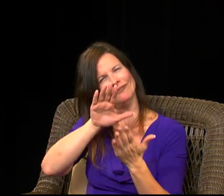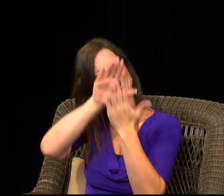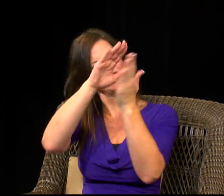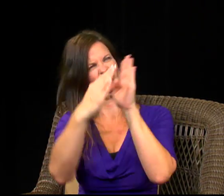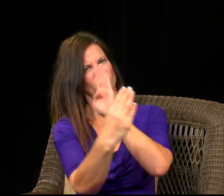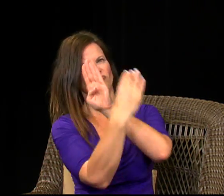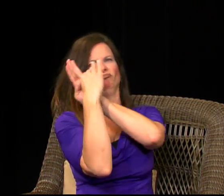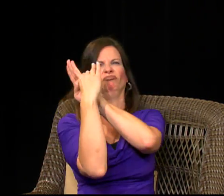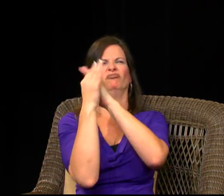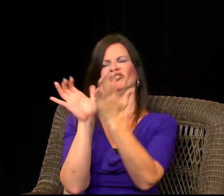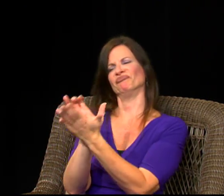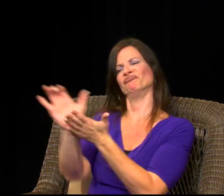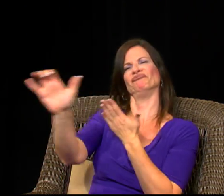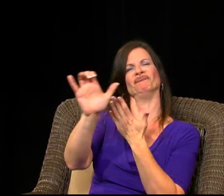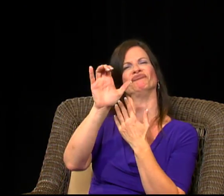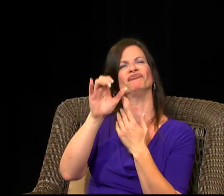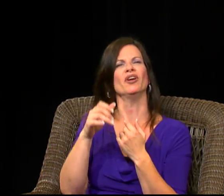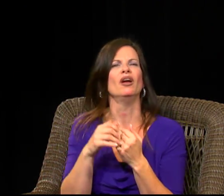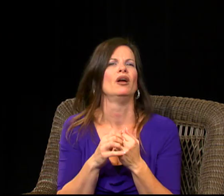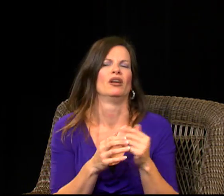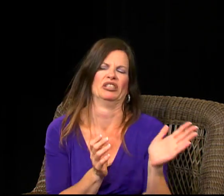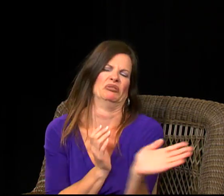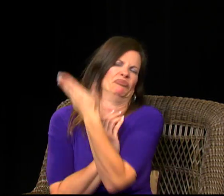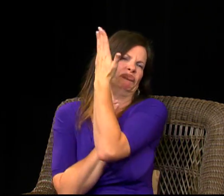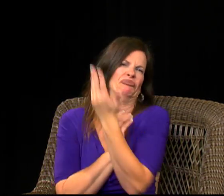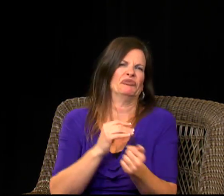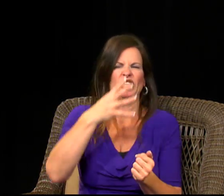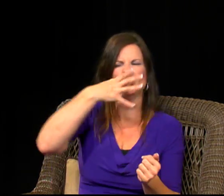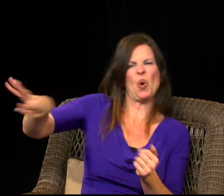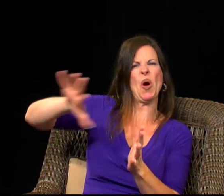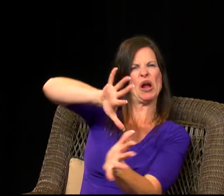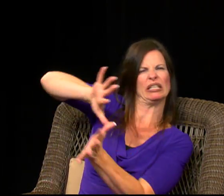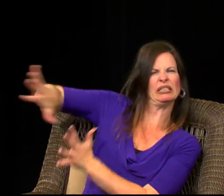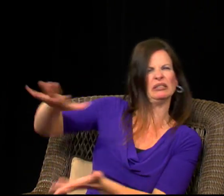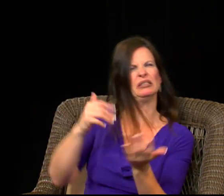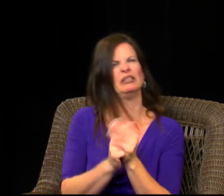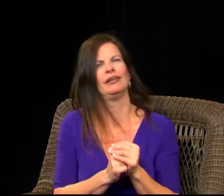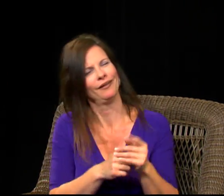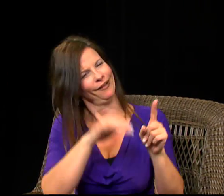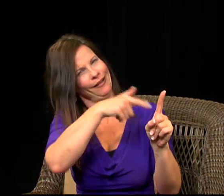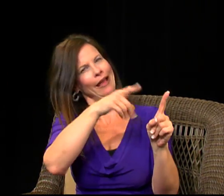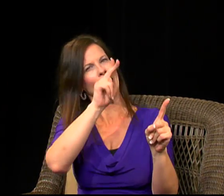image of this like model and the perfect body. So I really feel like maybe it's a little bit